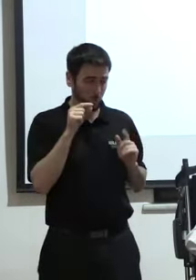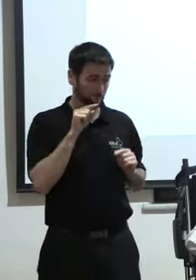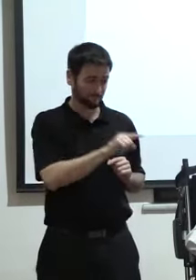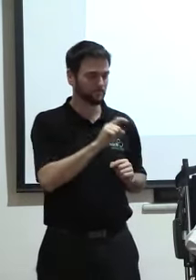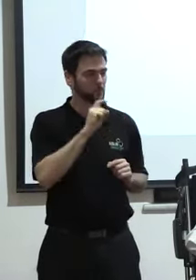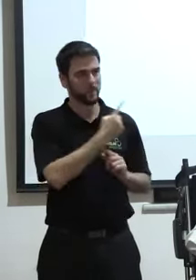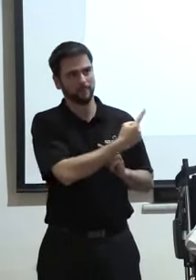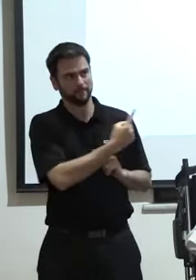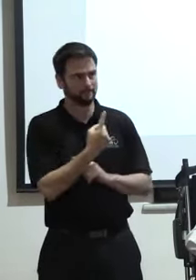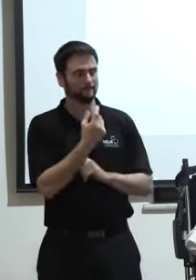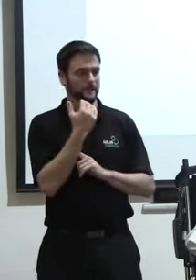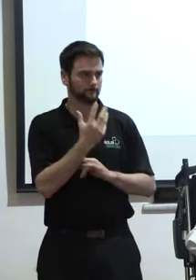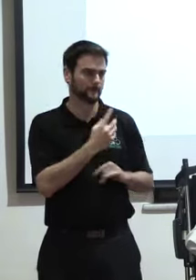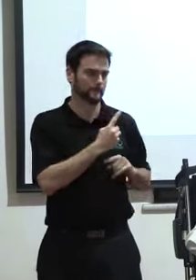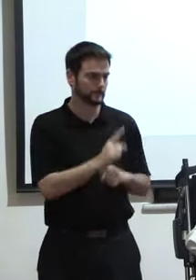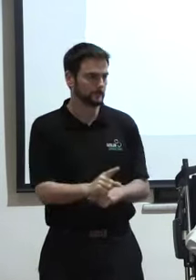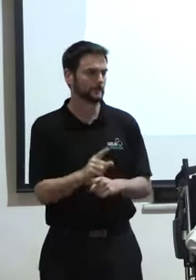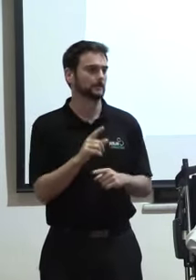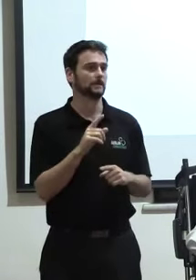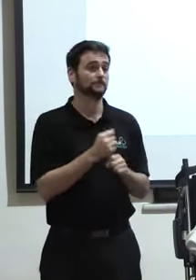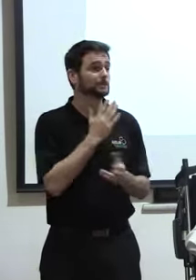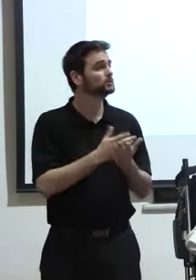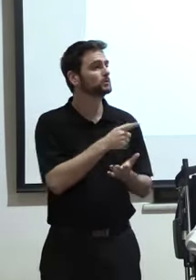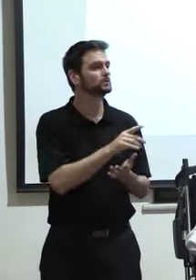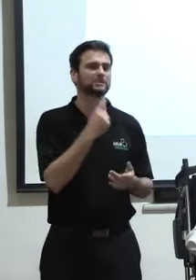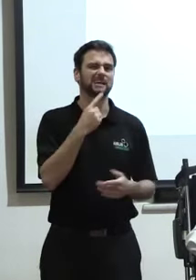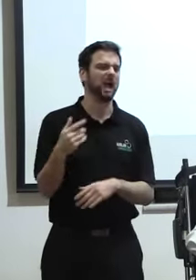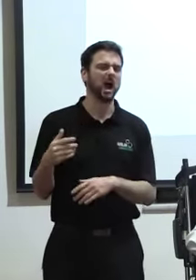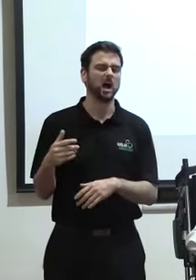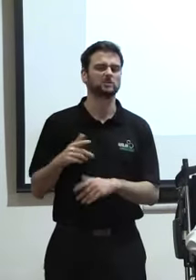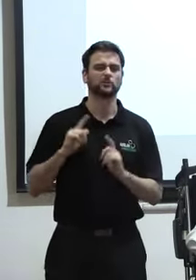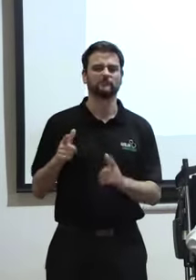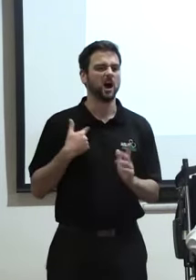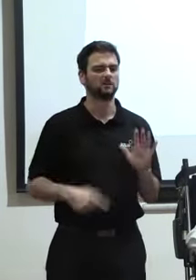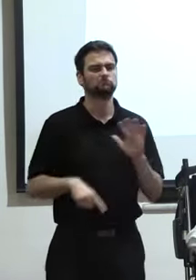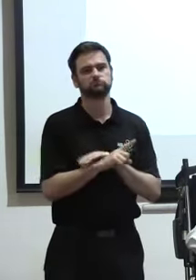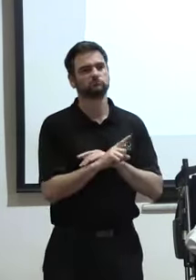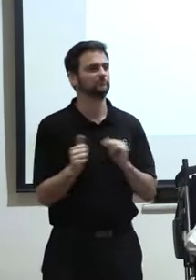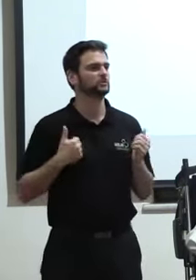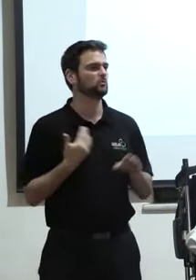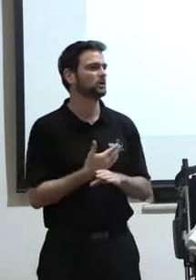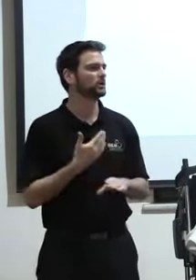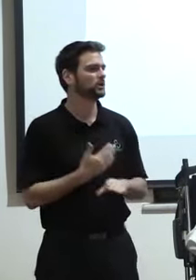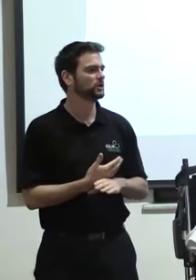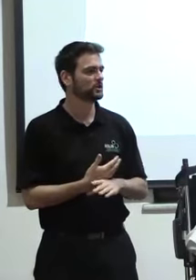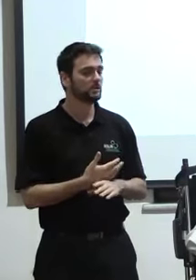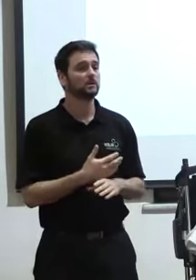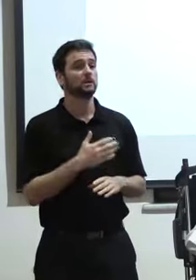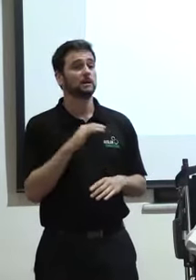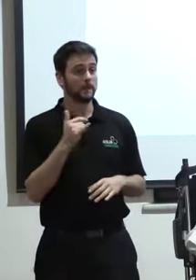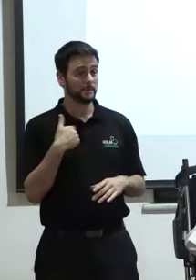in order to make sure that they don't leave and go somewhere else. They might want more control over their staff because they don't agree with